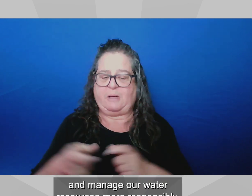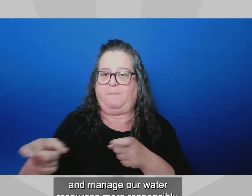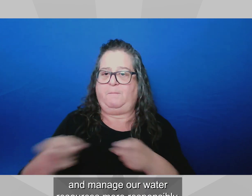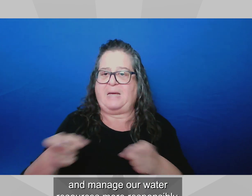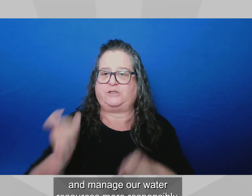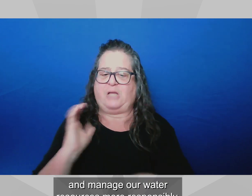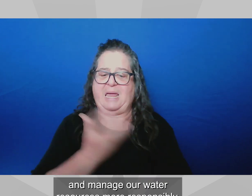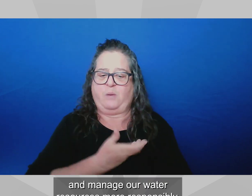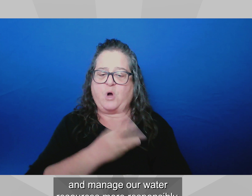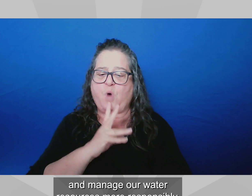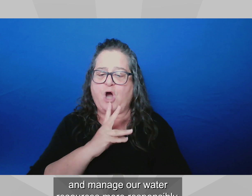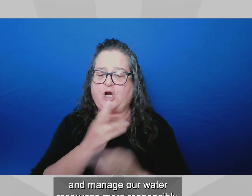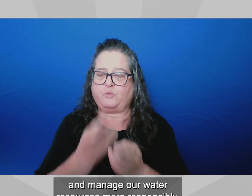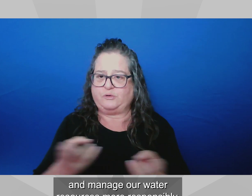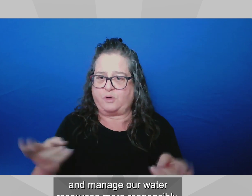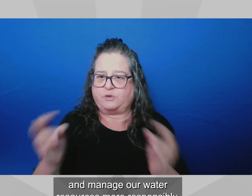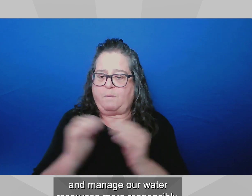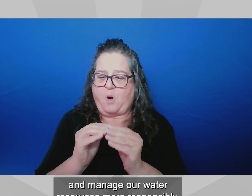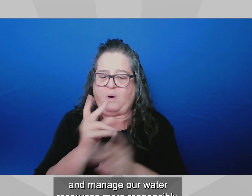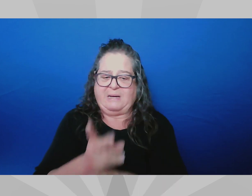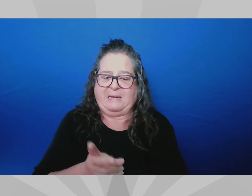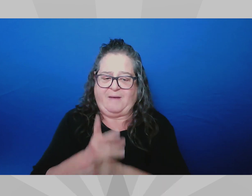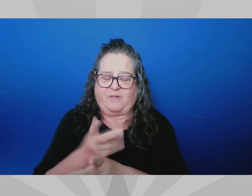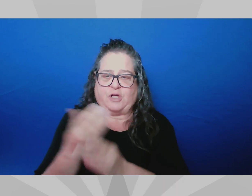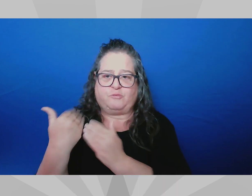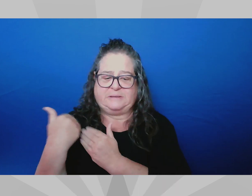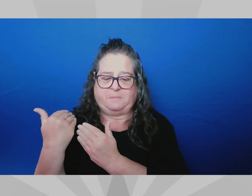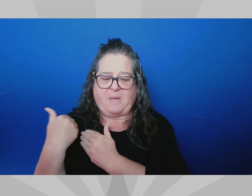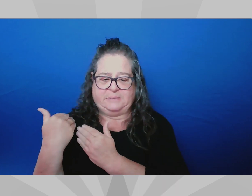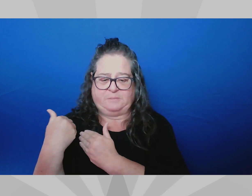and manage our water resources more responsibly.